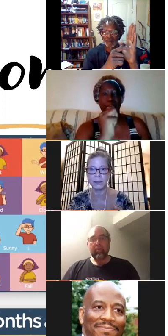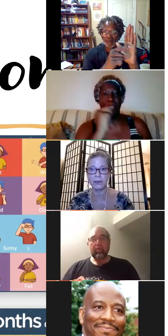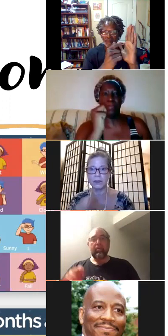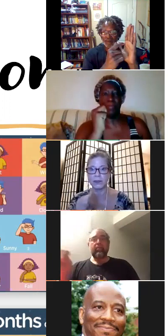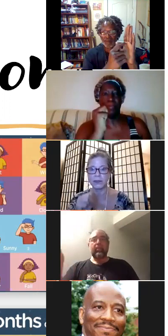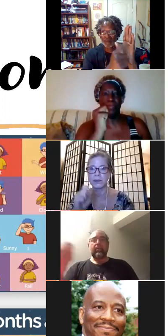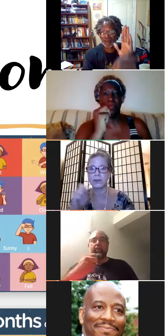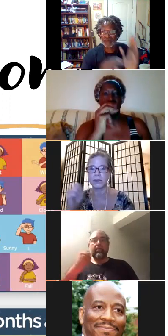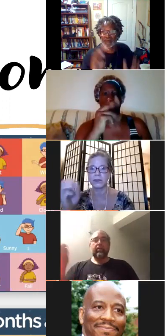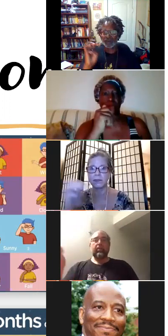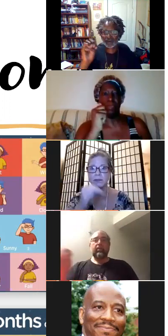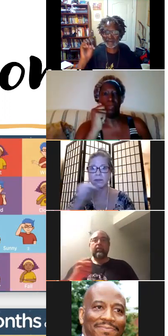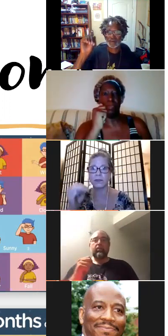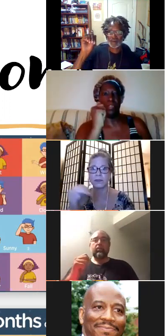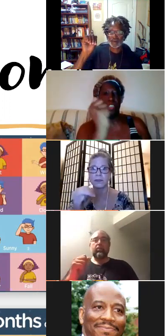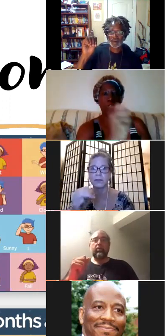Monday.